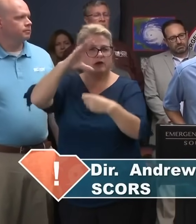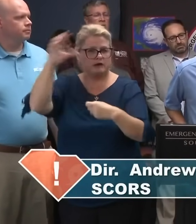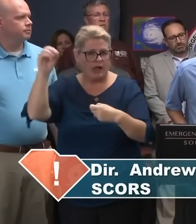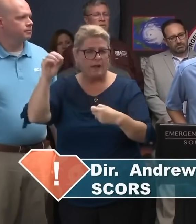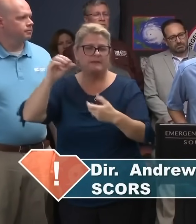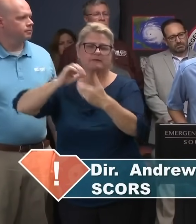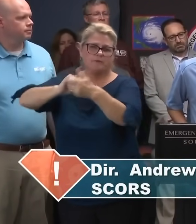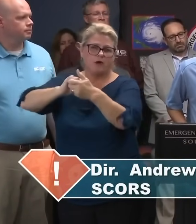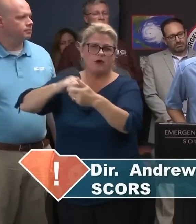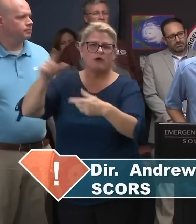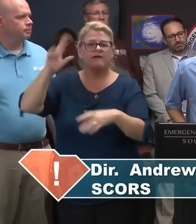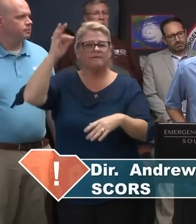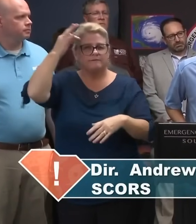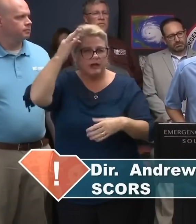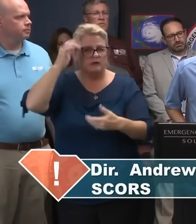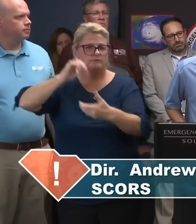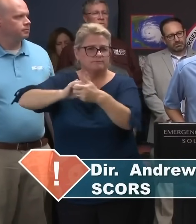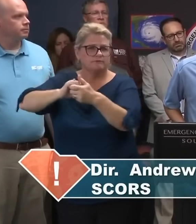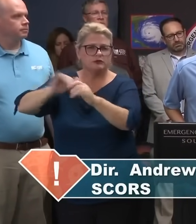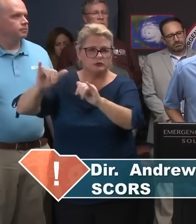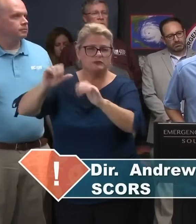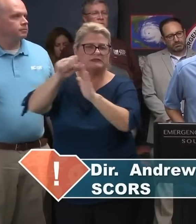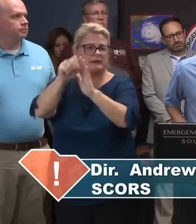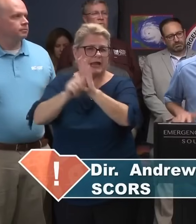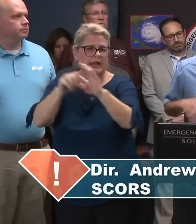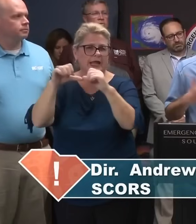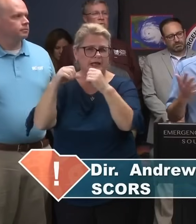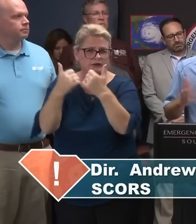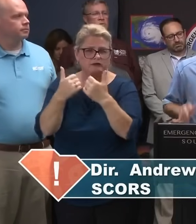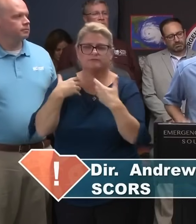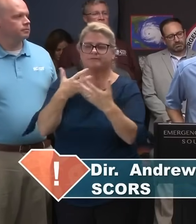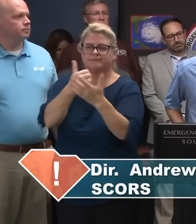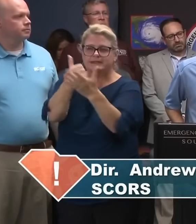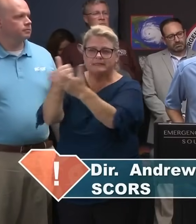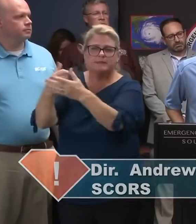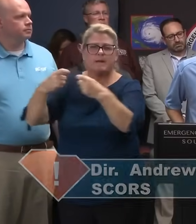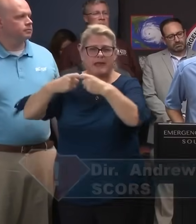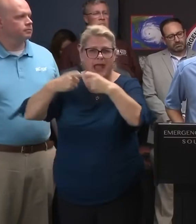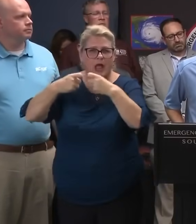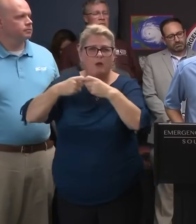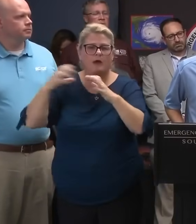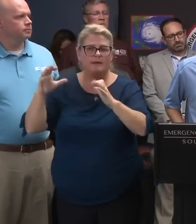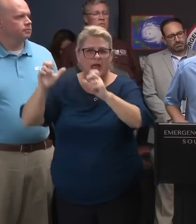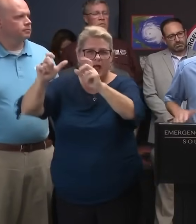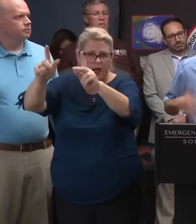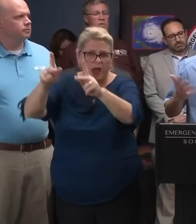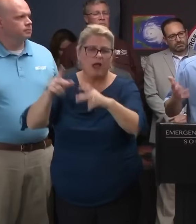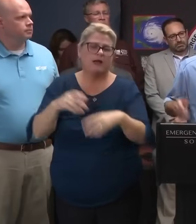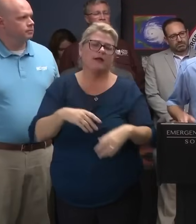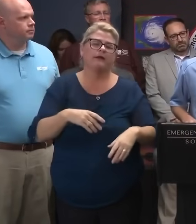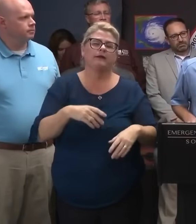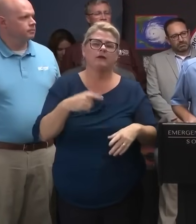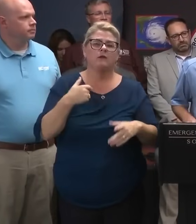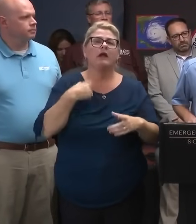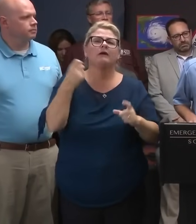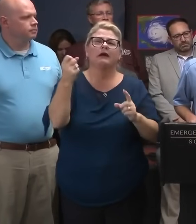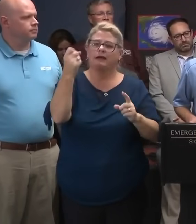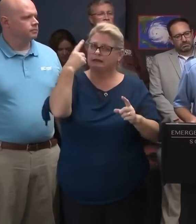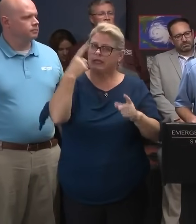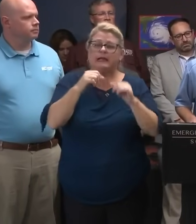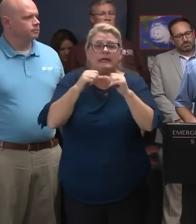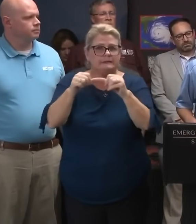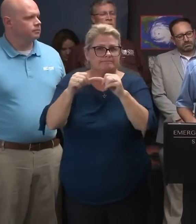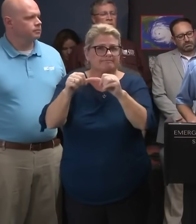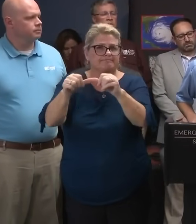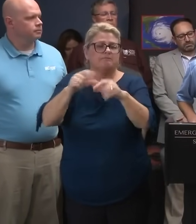our federal partners, and other state agencies to help restore power throughout the state. We understand the situation is ongoing.